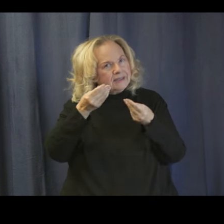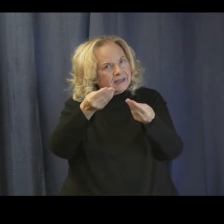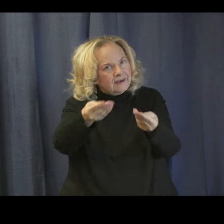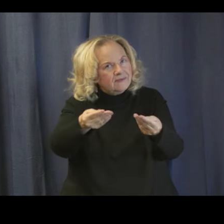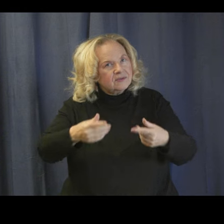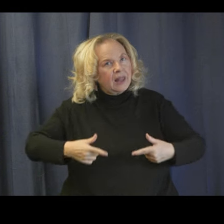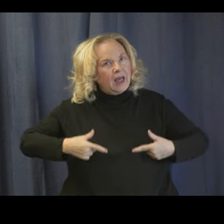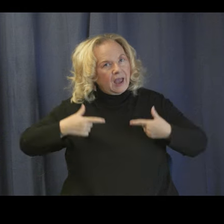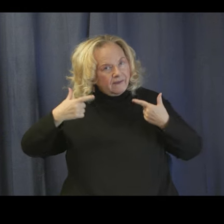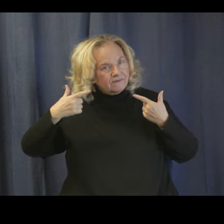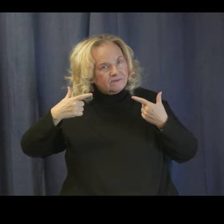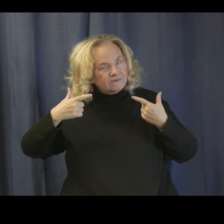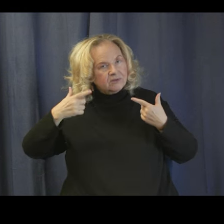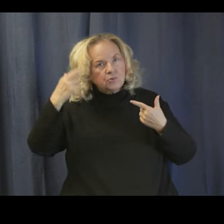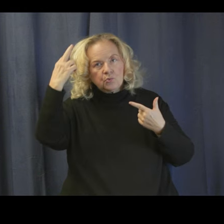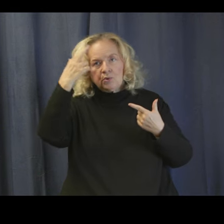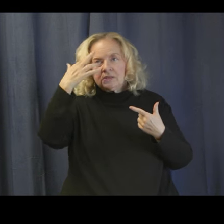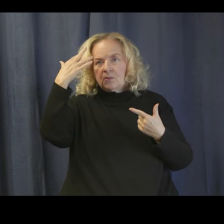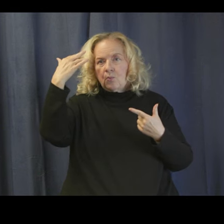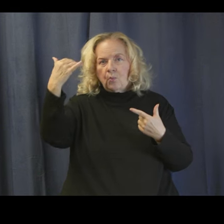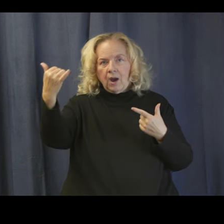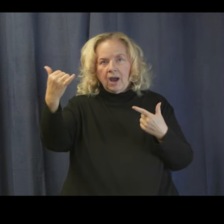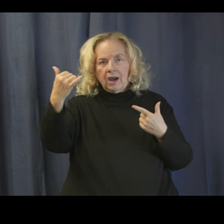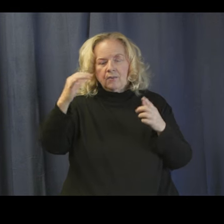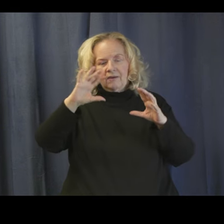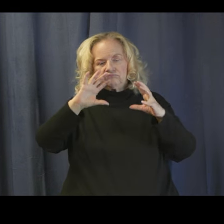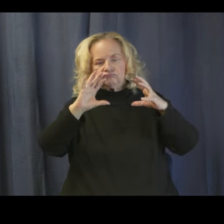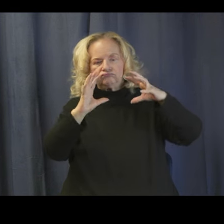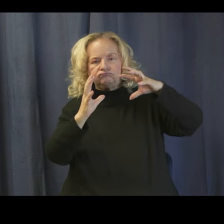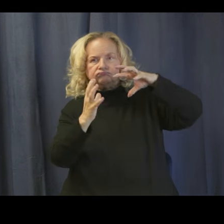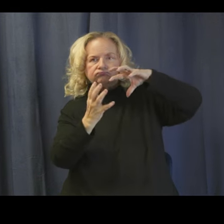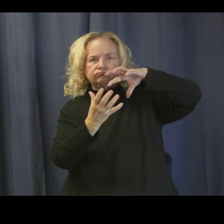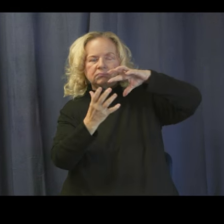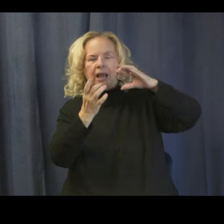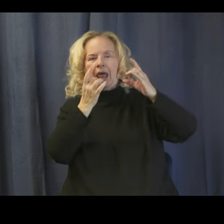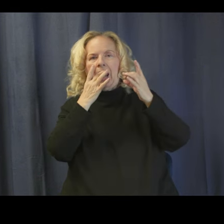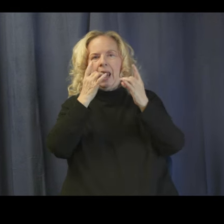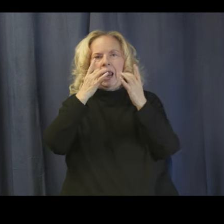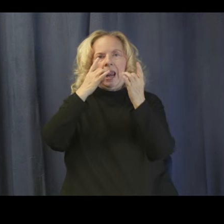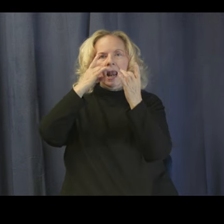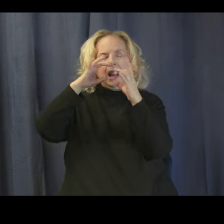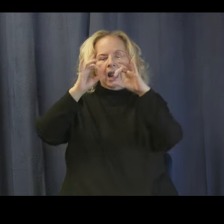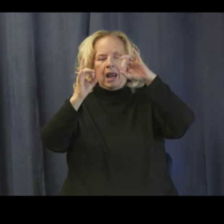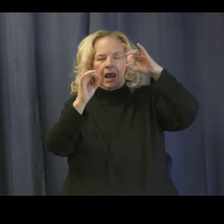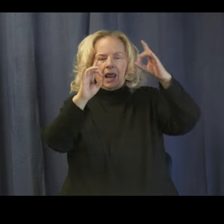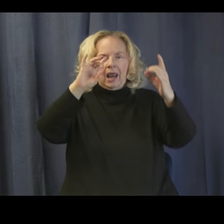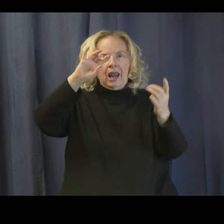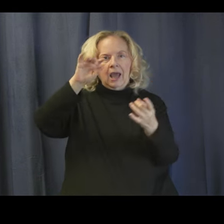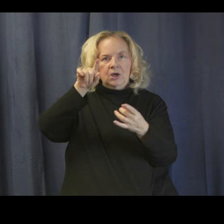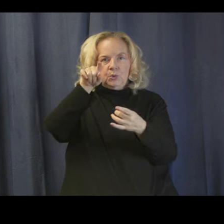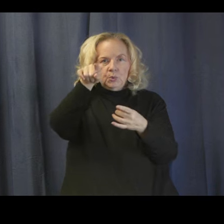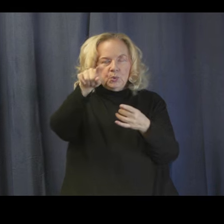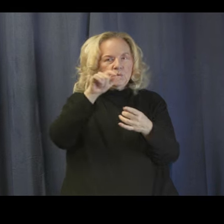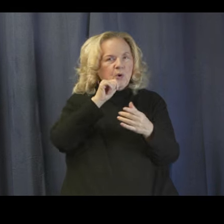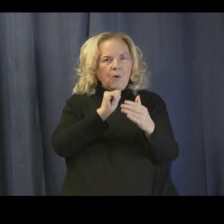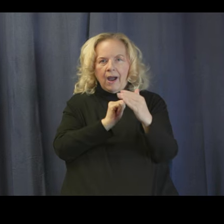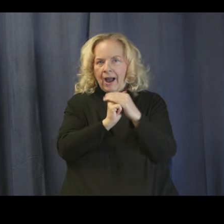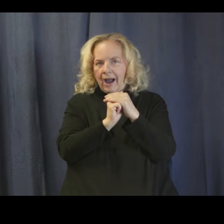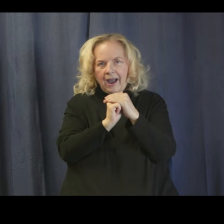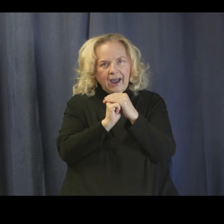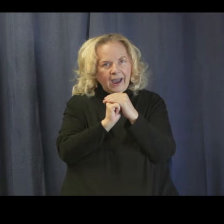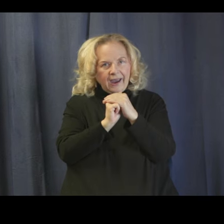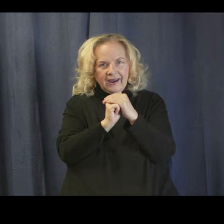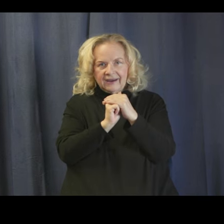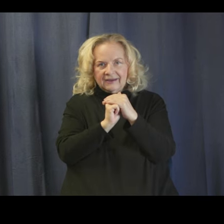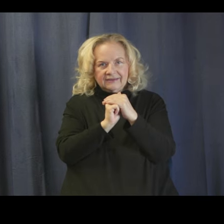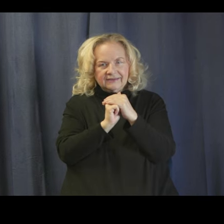brings life. And so that's why we have this spinning globe here with all these lights, because every one of you are not to hide